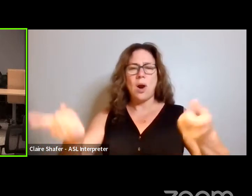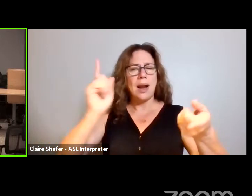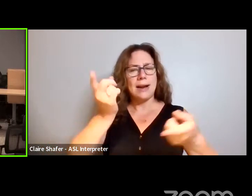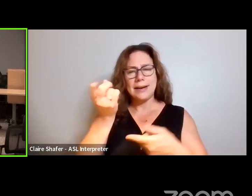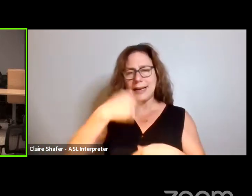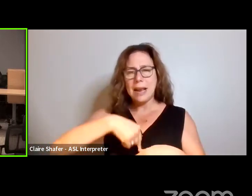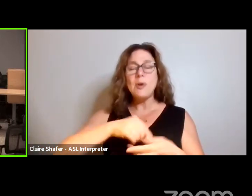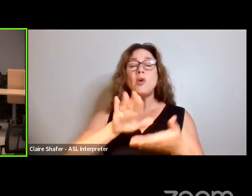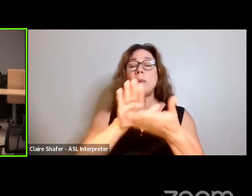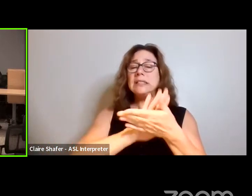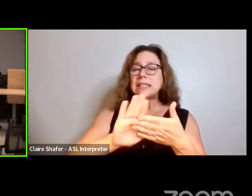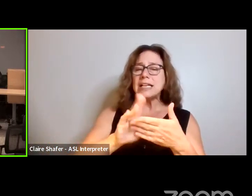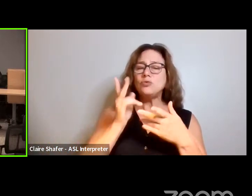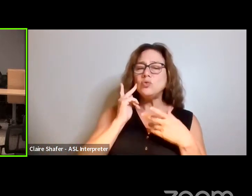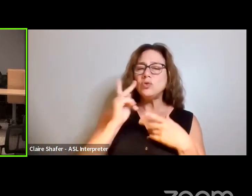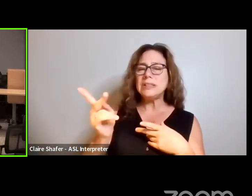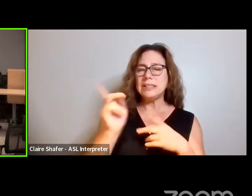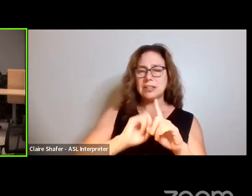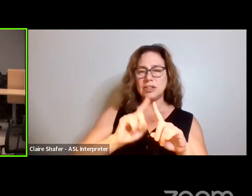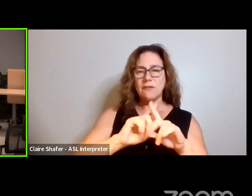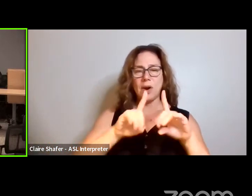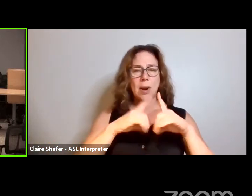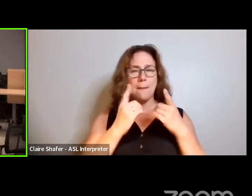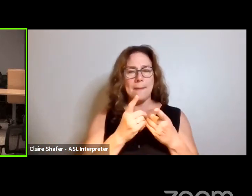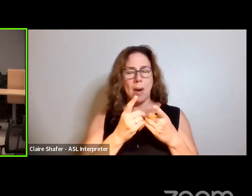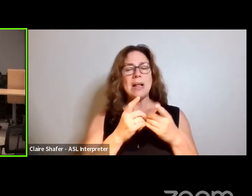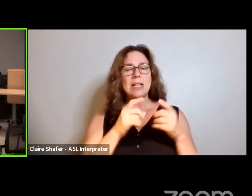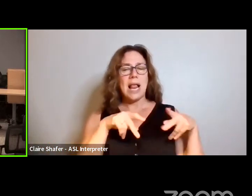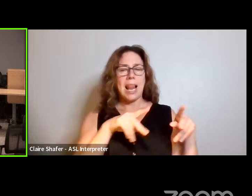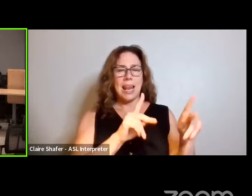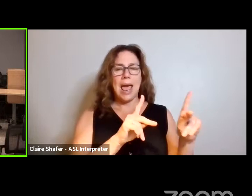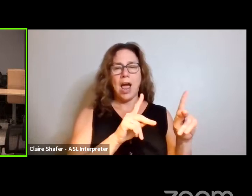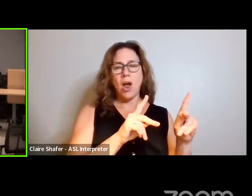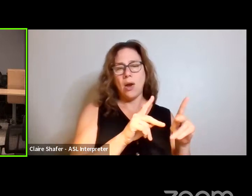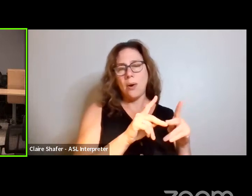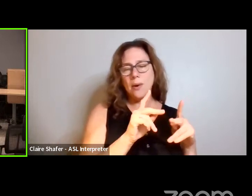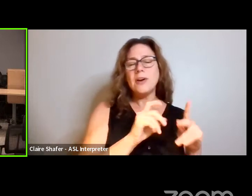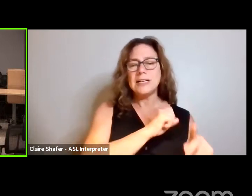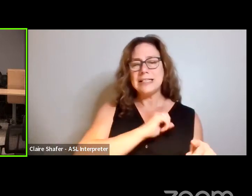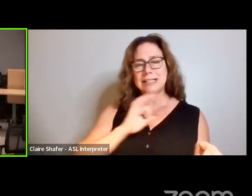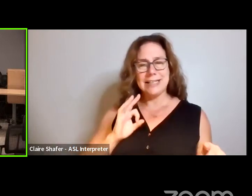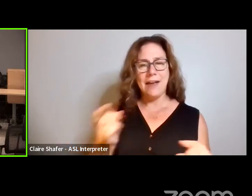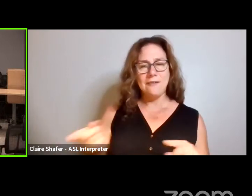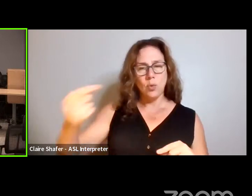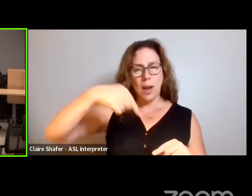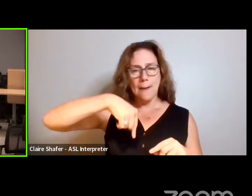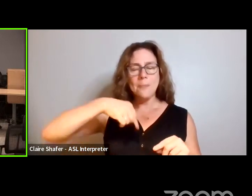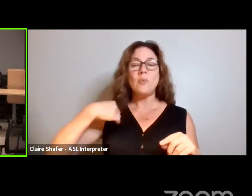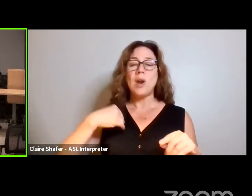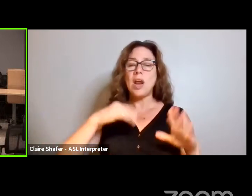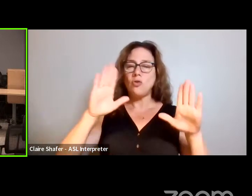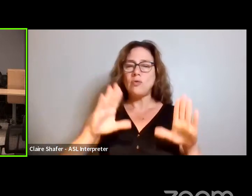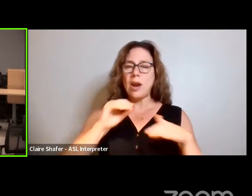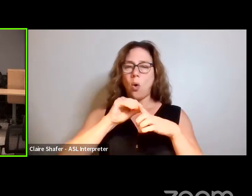different departments allow them to attend. And then we had a great orientation on